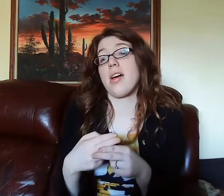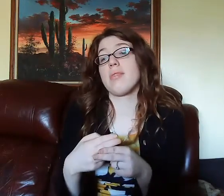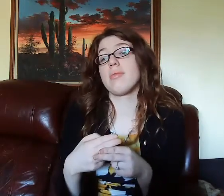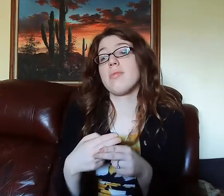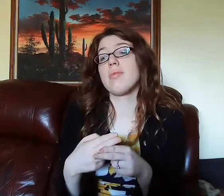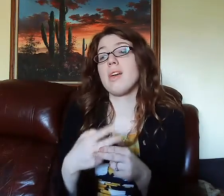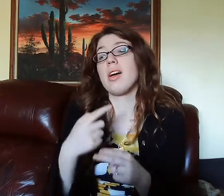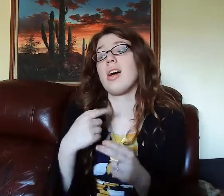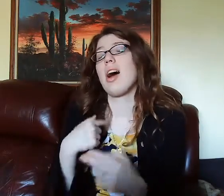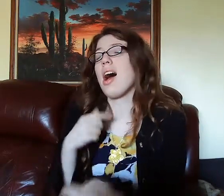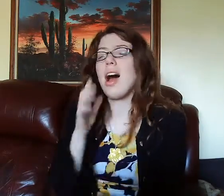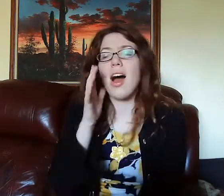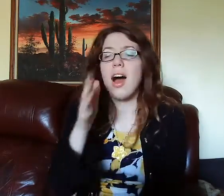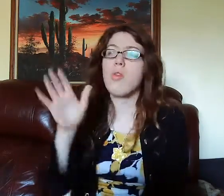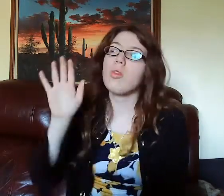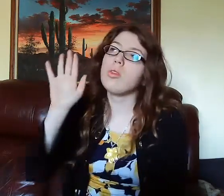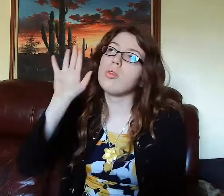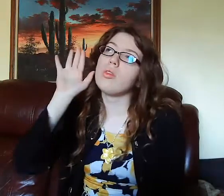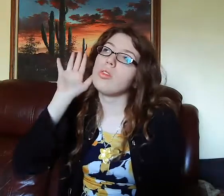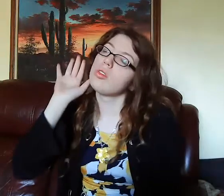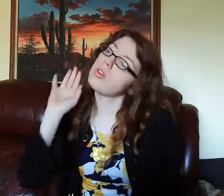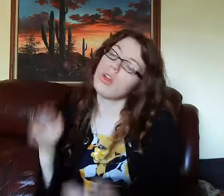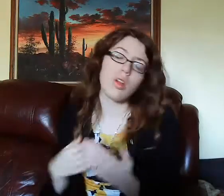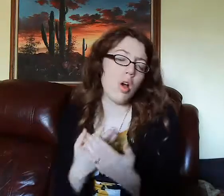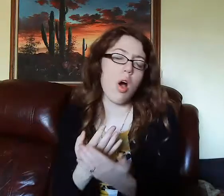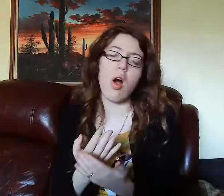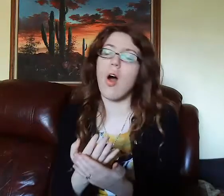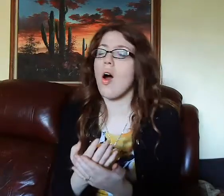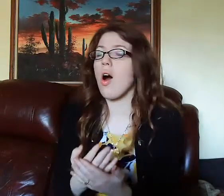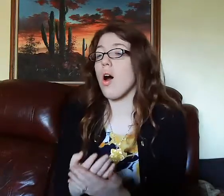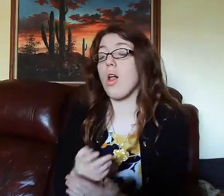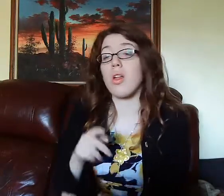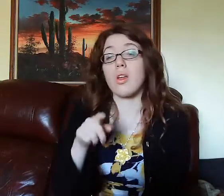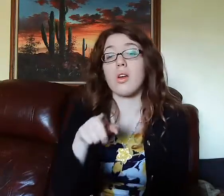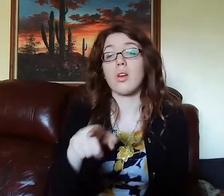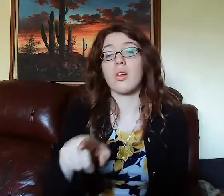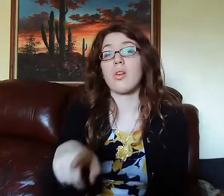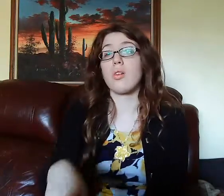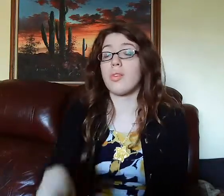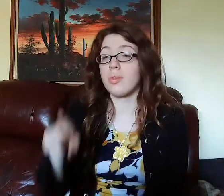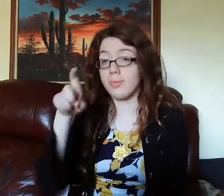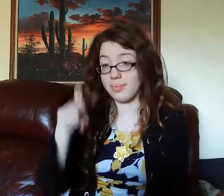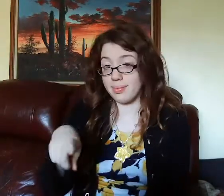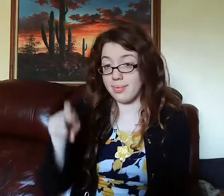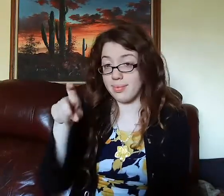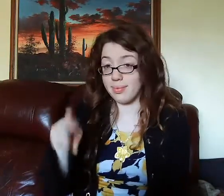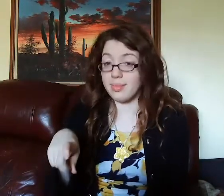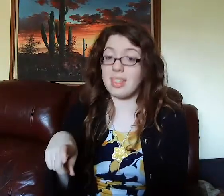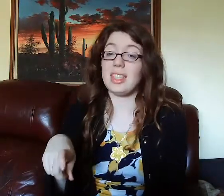and I will answer all you need